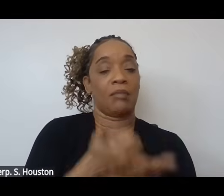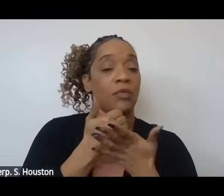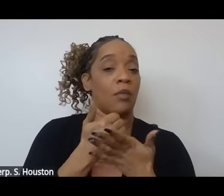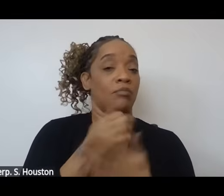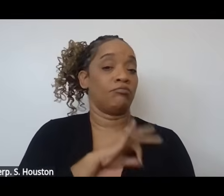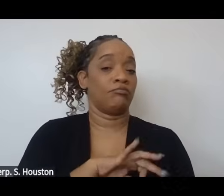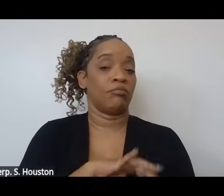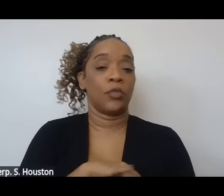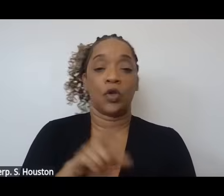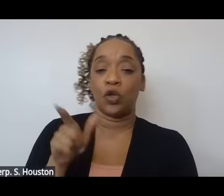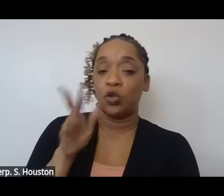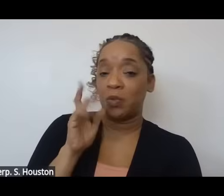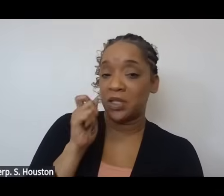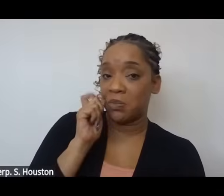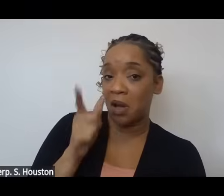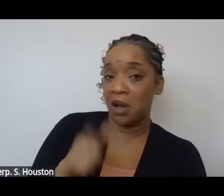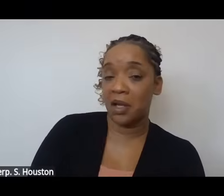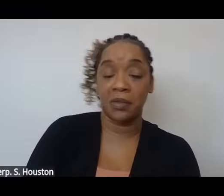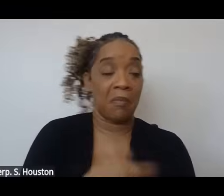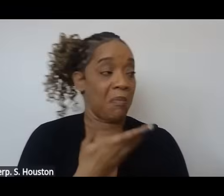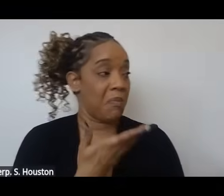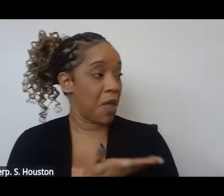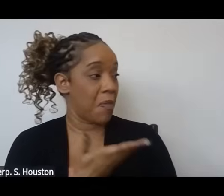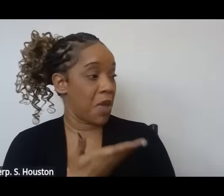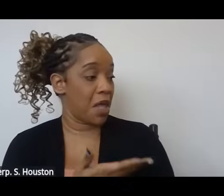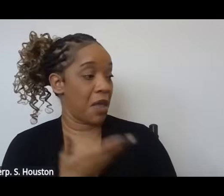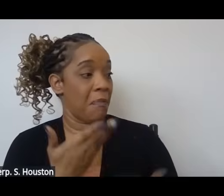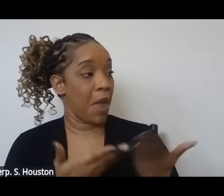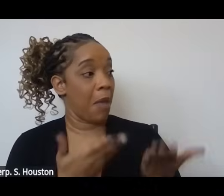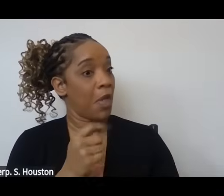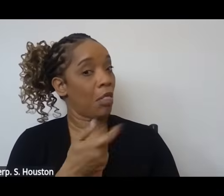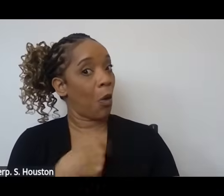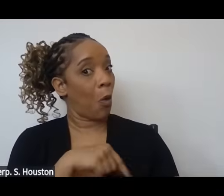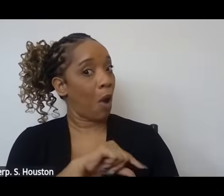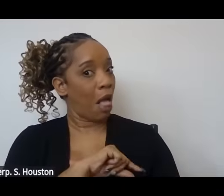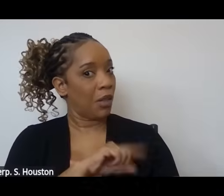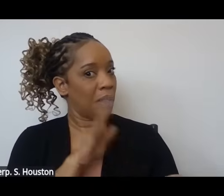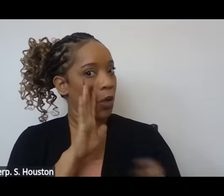Okay. Maybe the quality of signatures will improve dramatically.